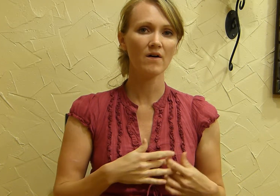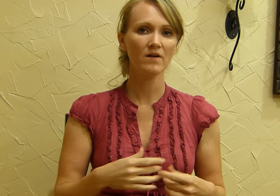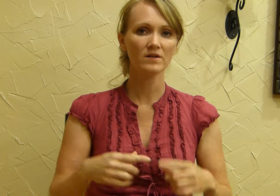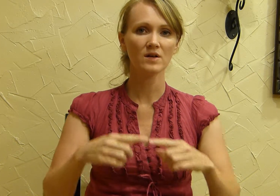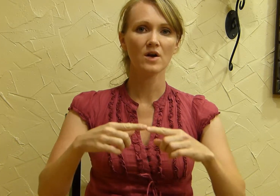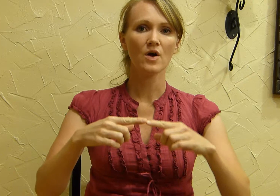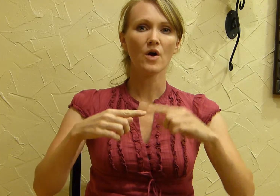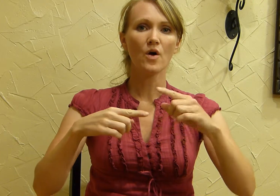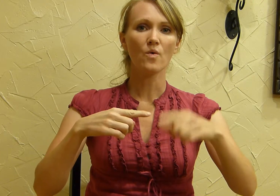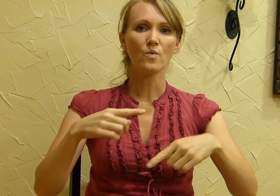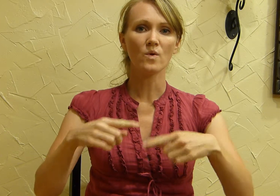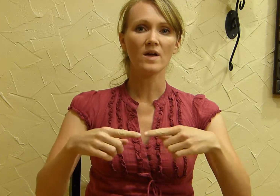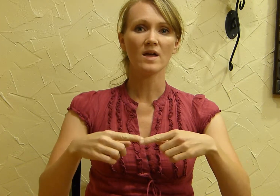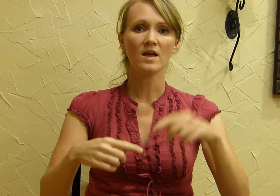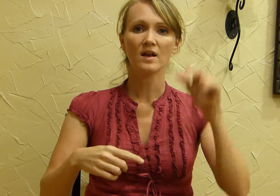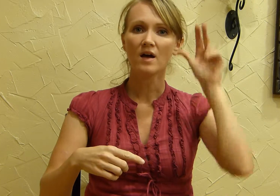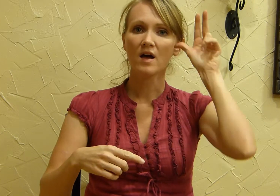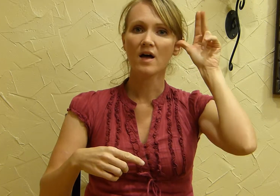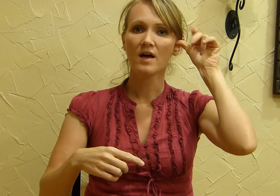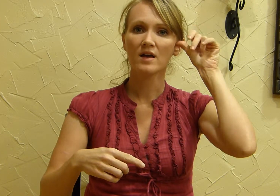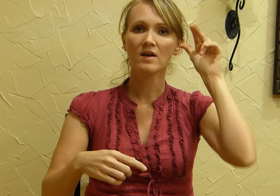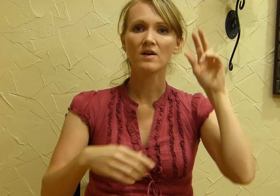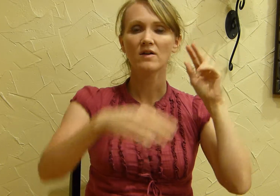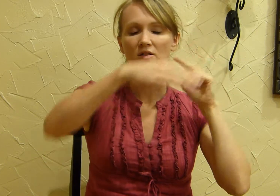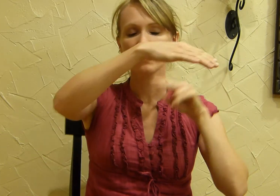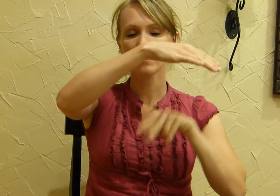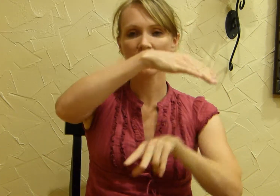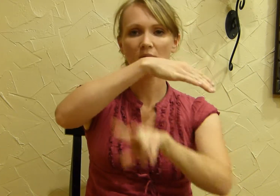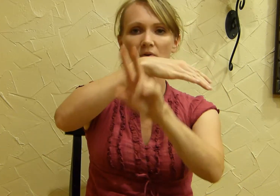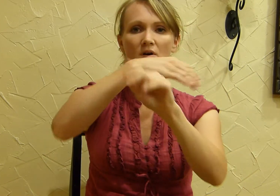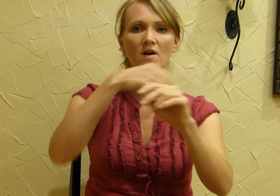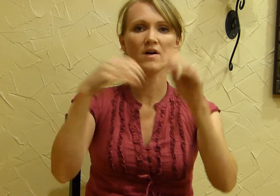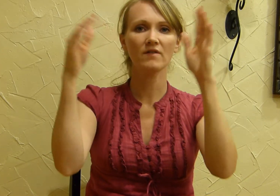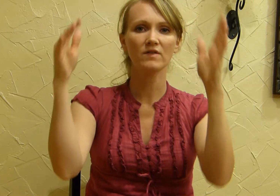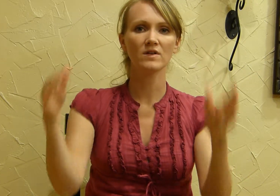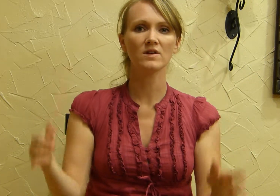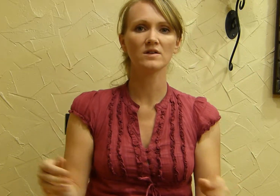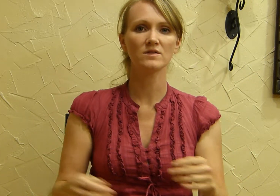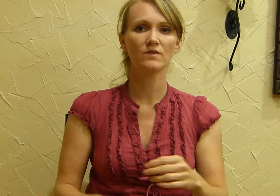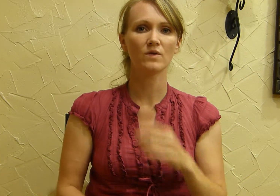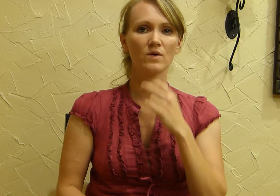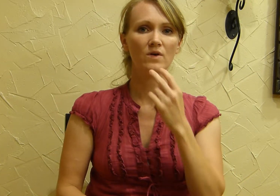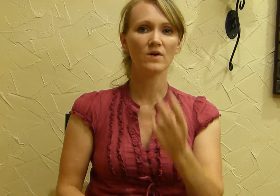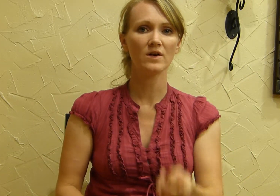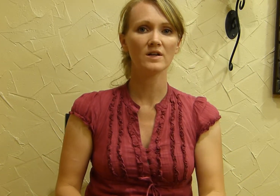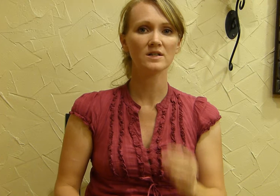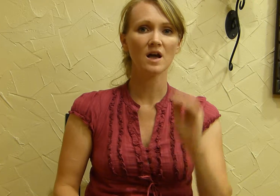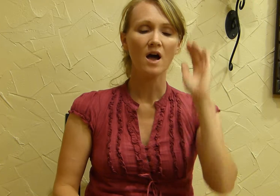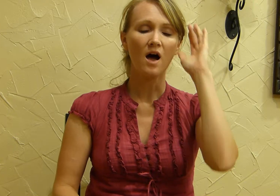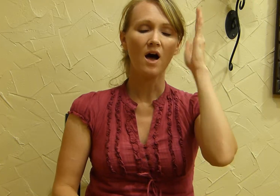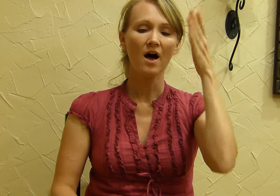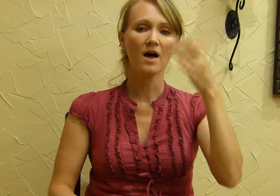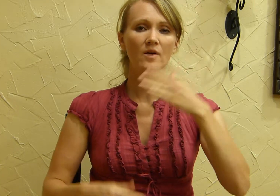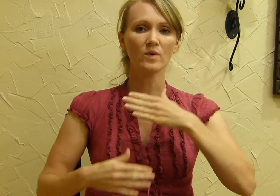heart. When I hear the prophet's voice, I